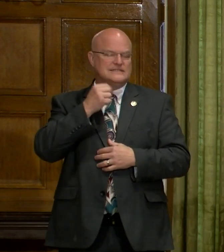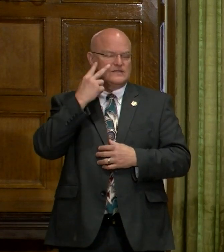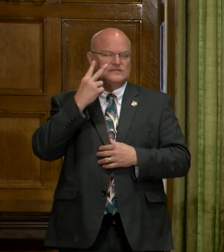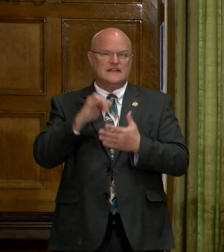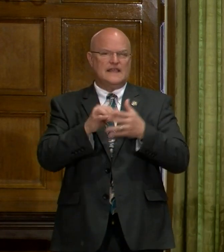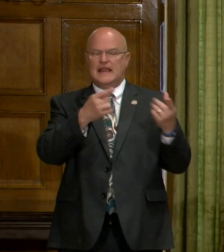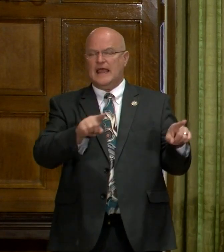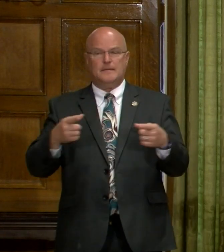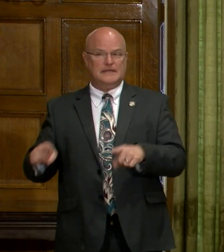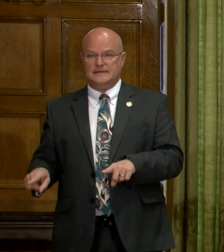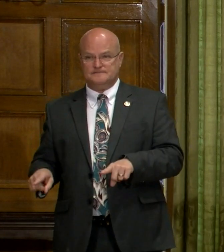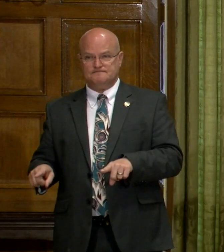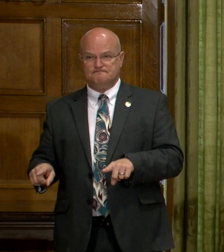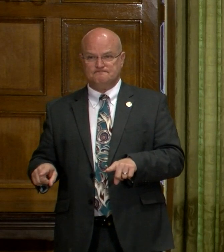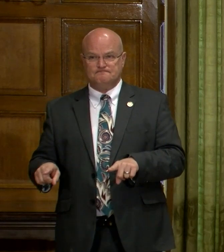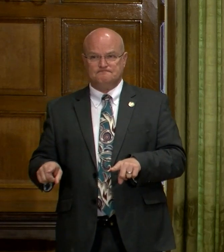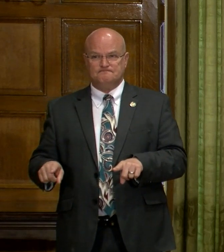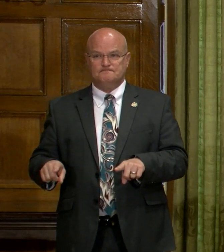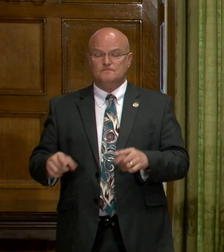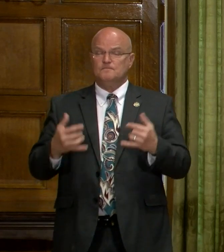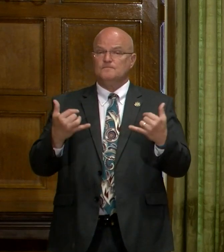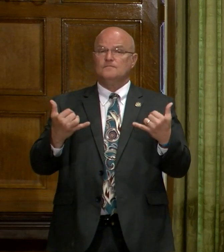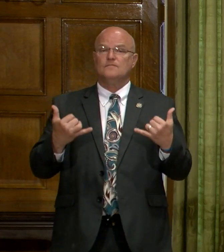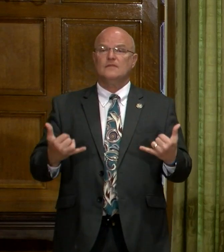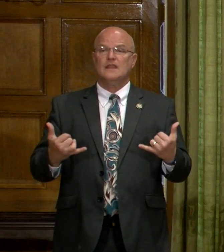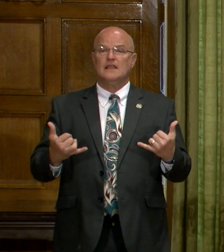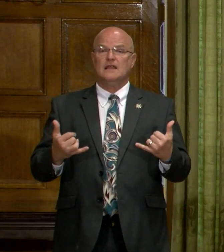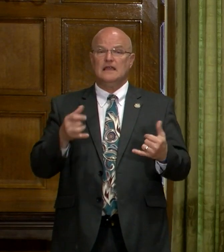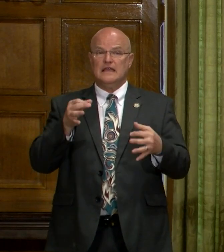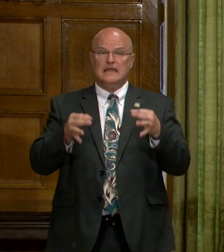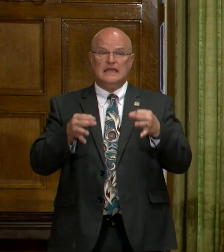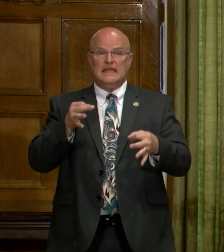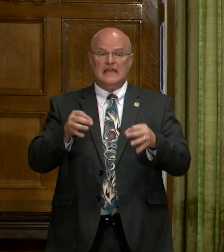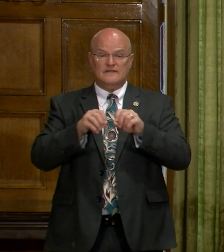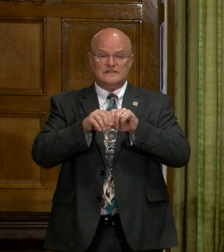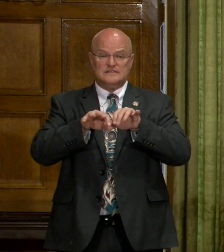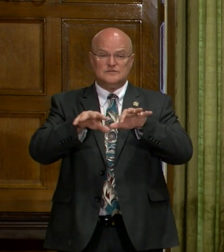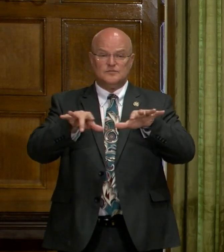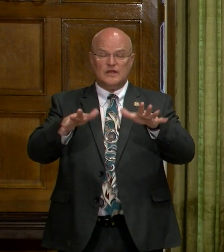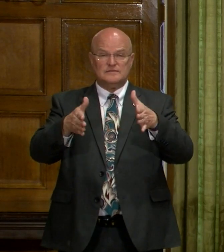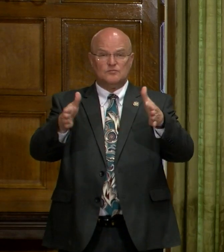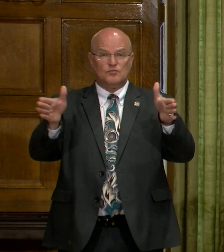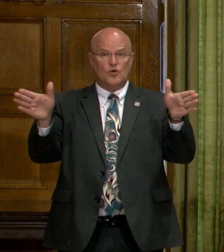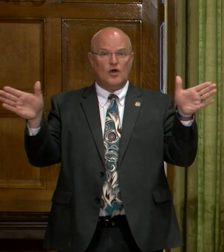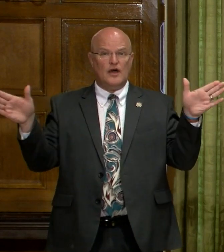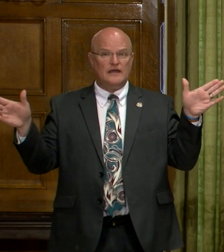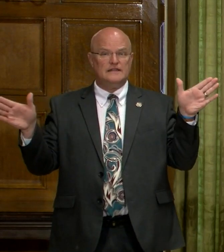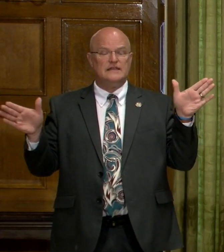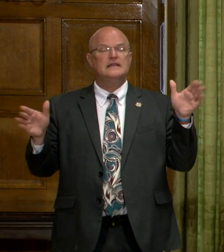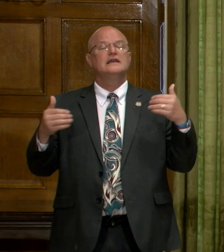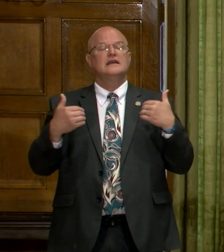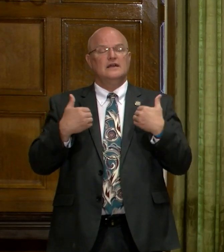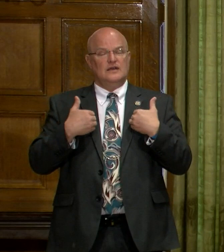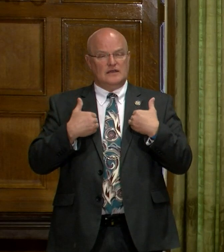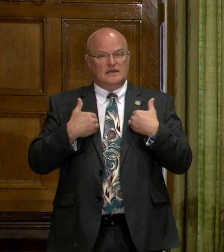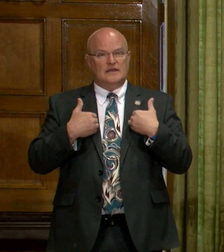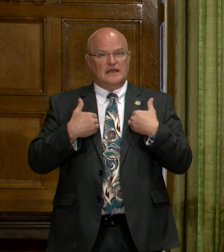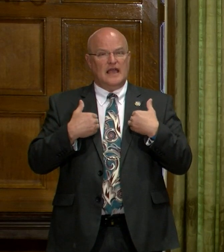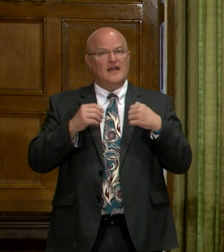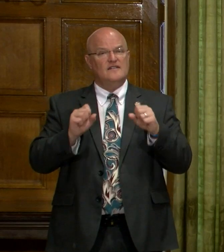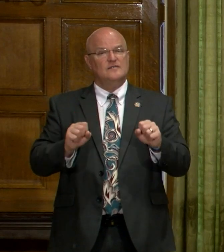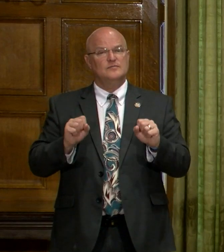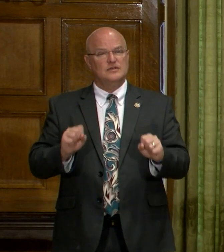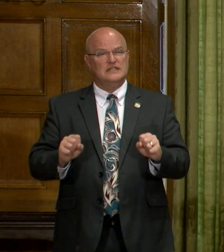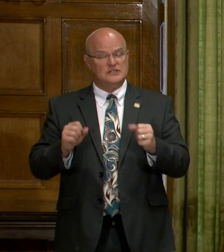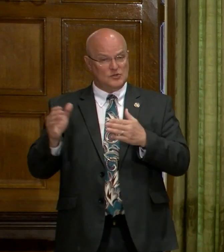see that happening. Now, if it spreads more broadly, there are